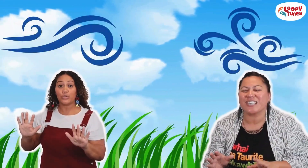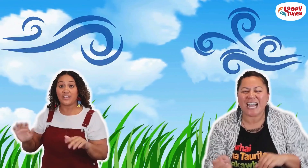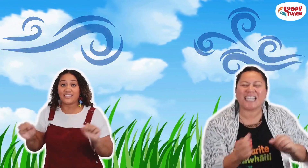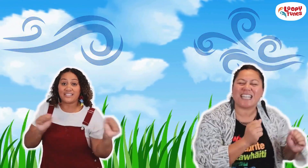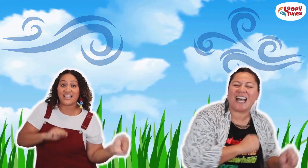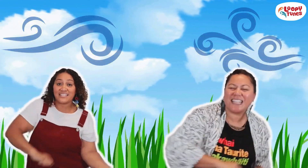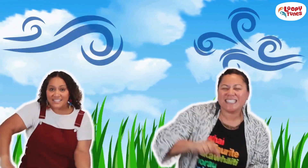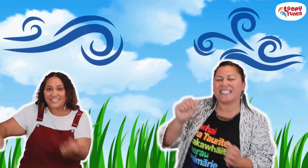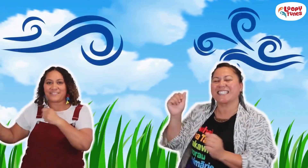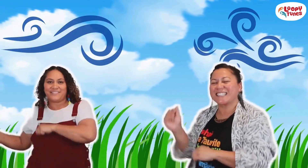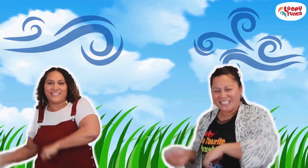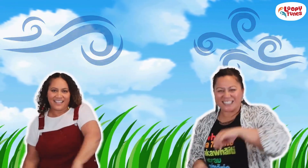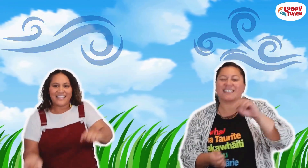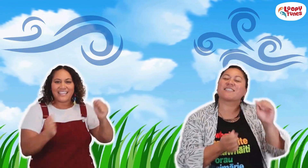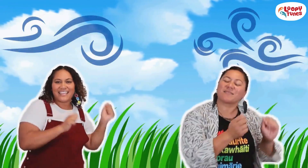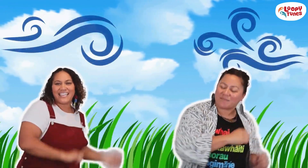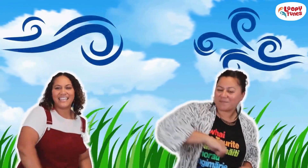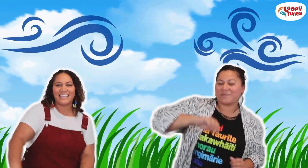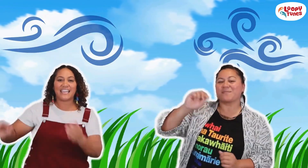to the Ururangi Dance.